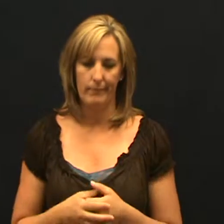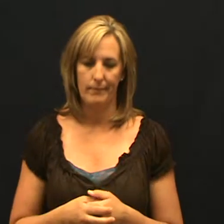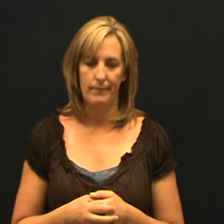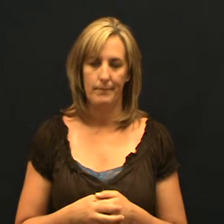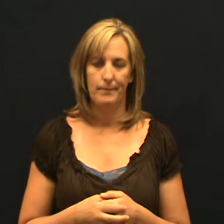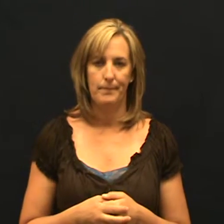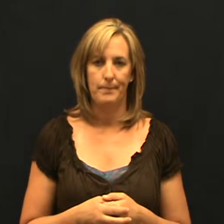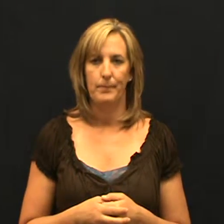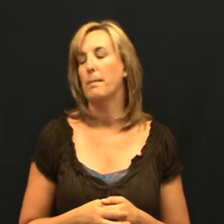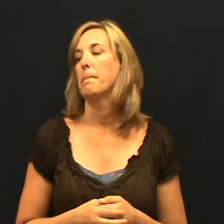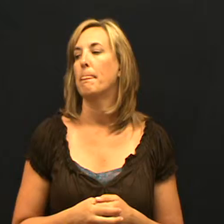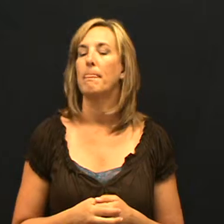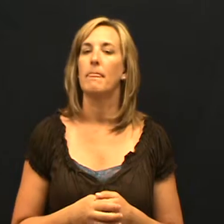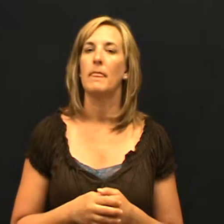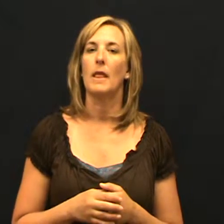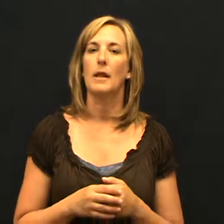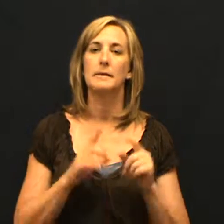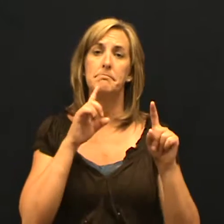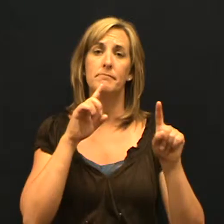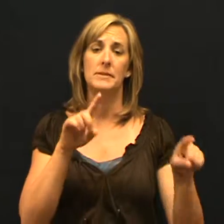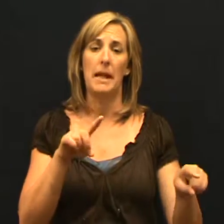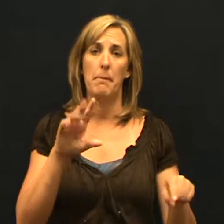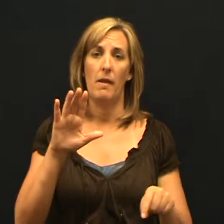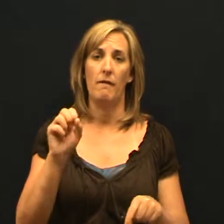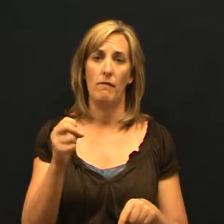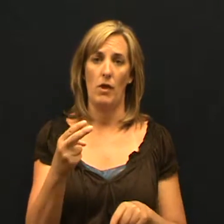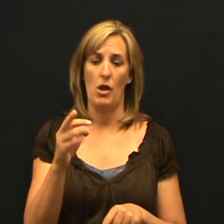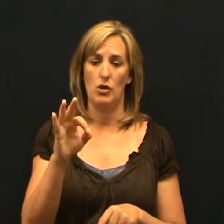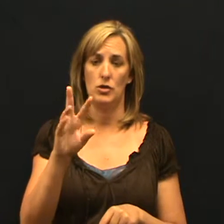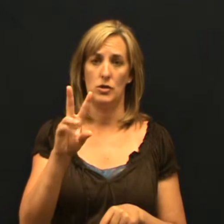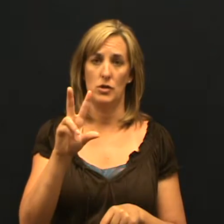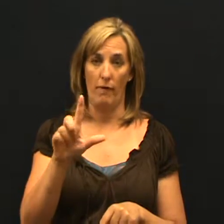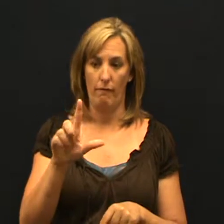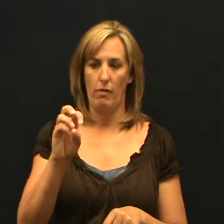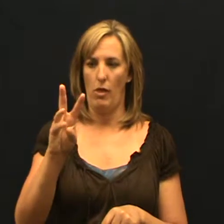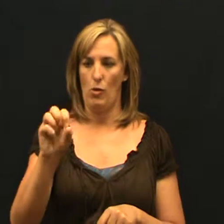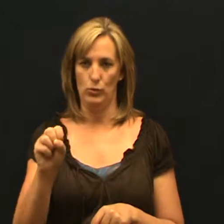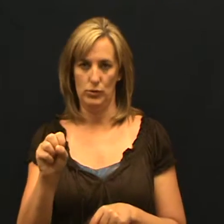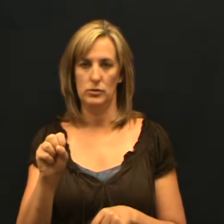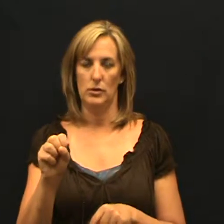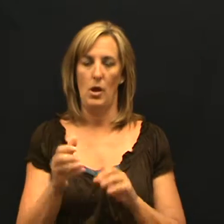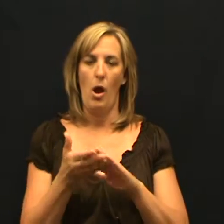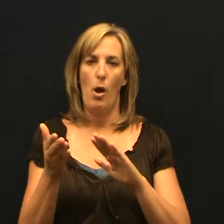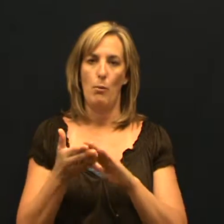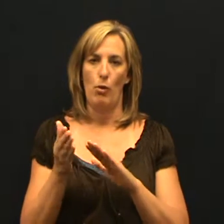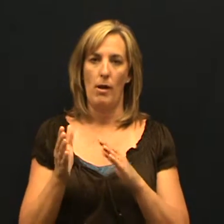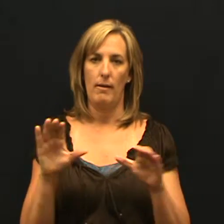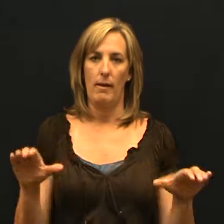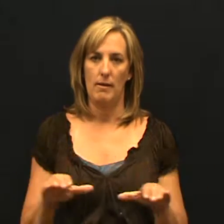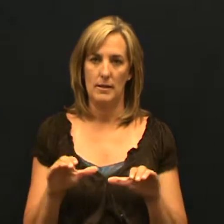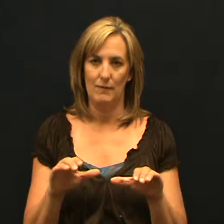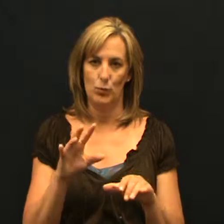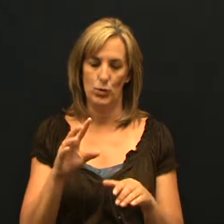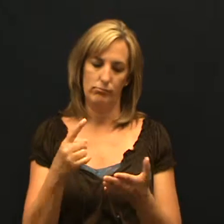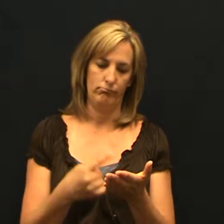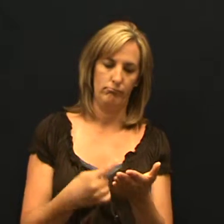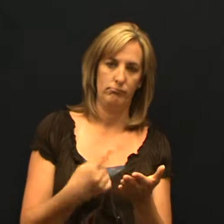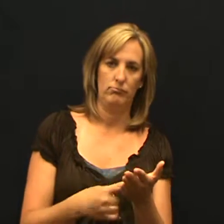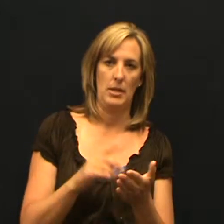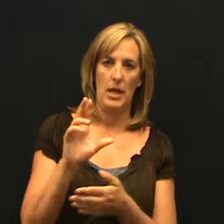So in the statement of cash flows, operating activities, when we talk about cash, what we're referring to